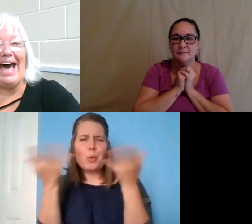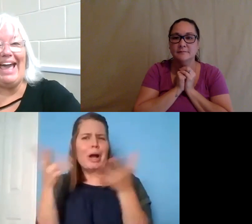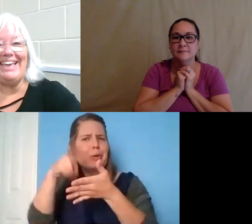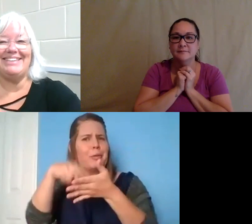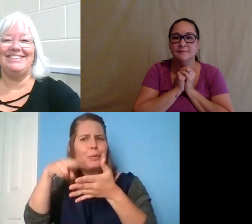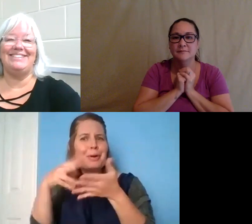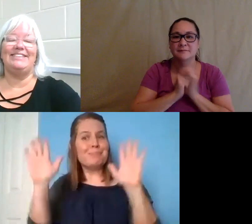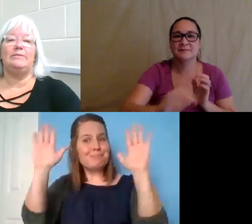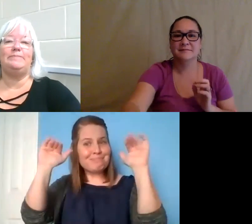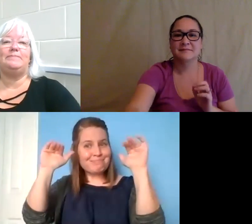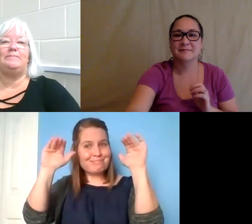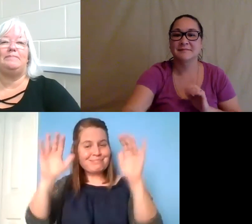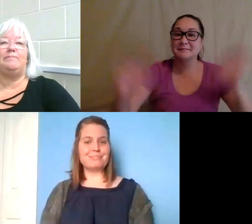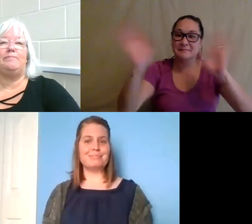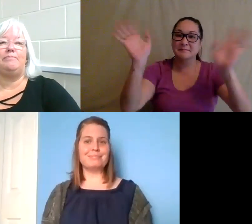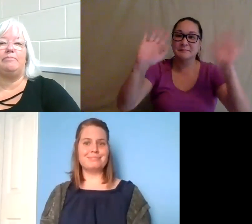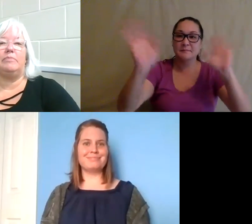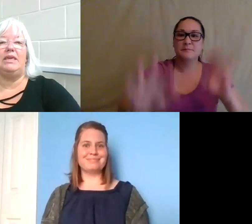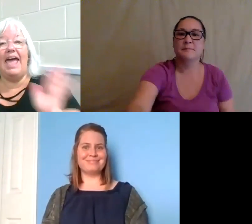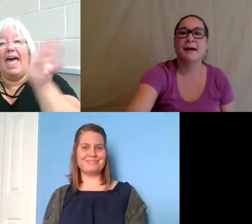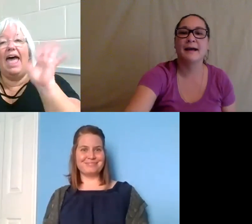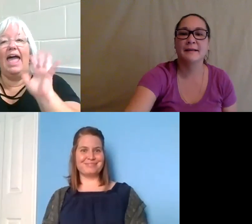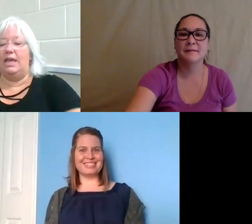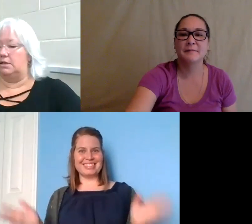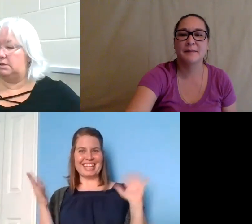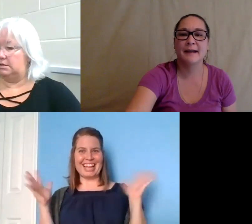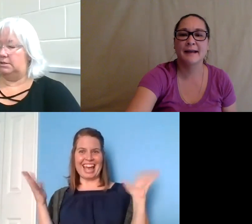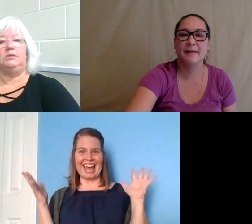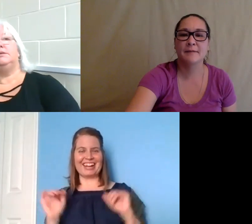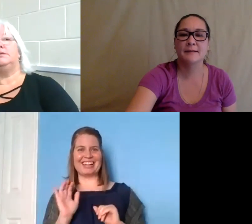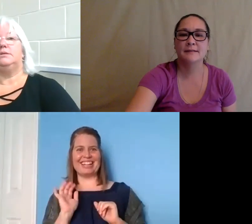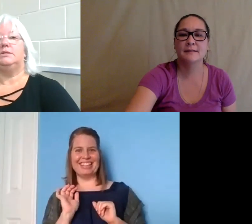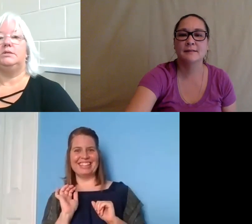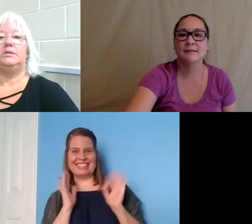Bye. Yay. Bye. I'm gonna